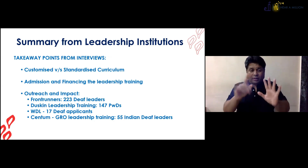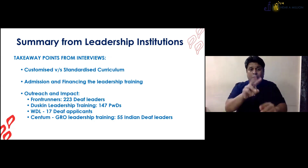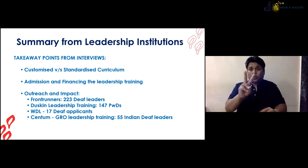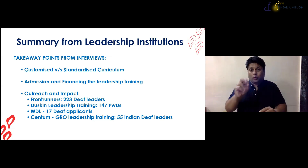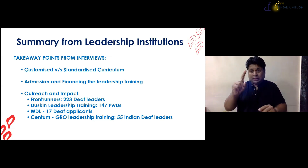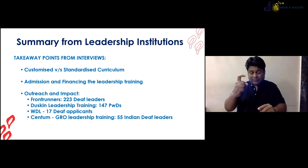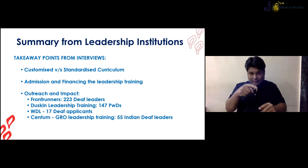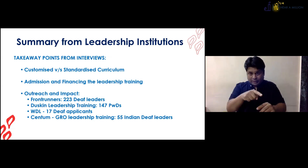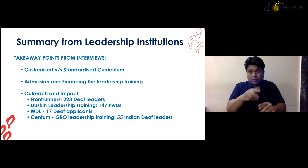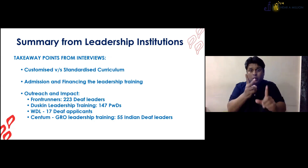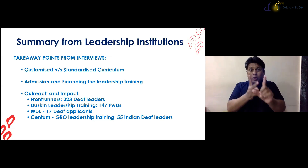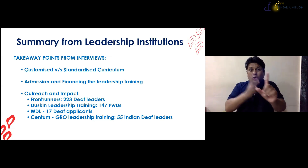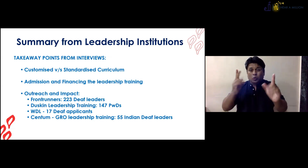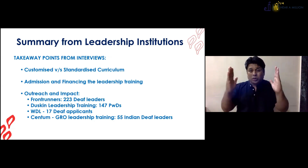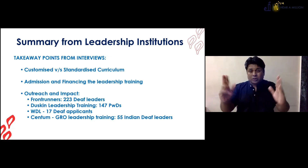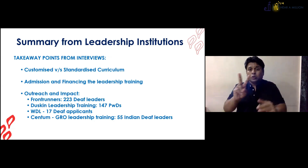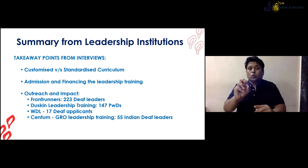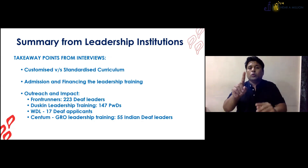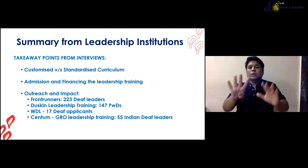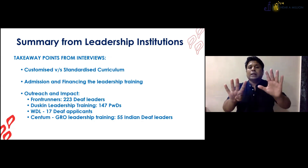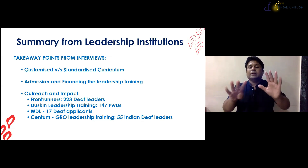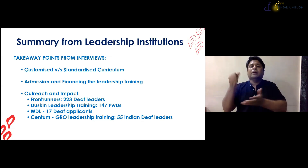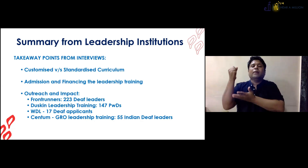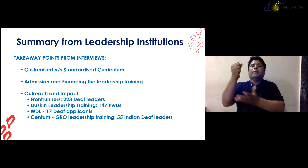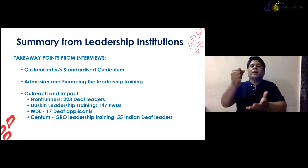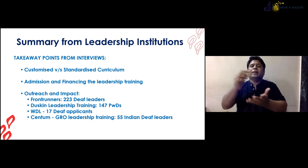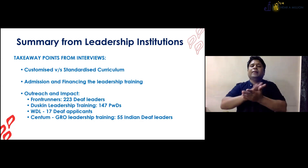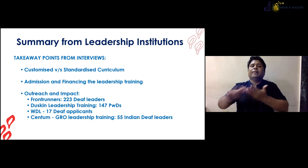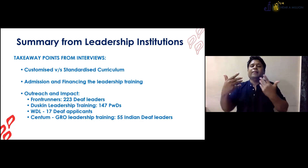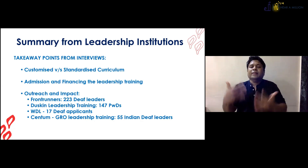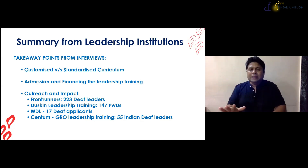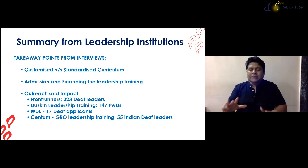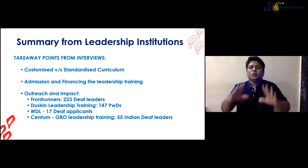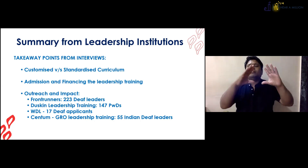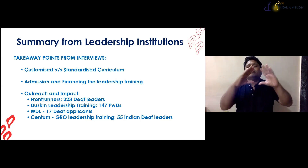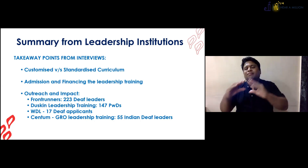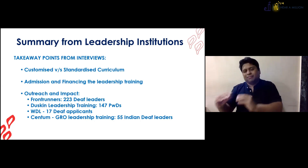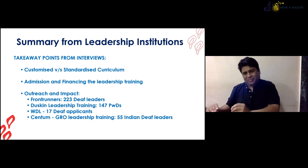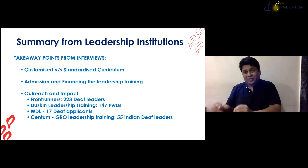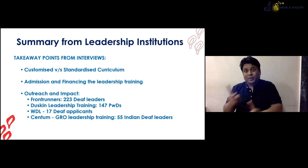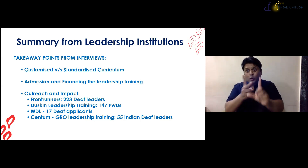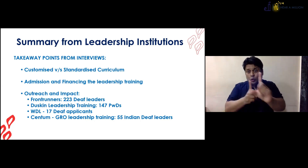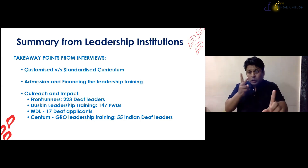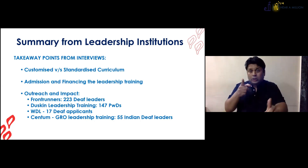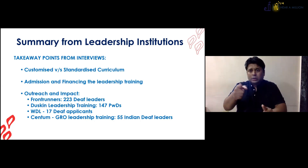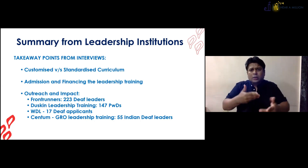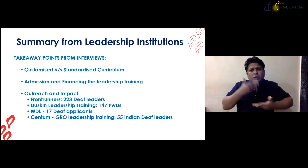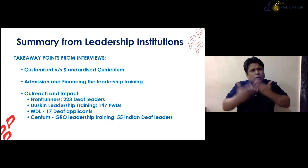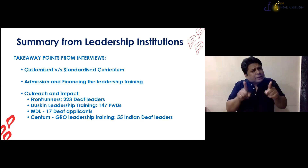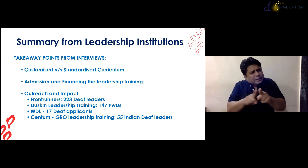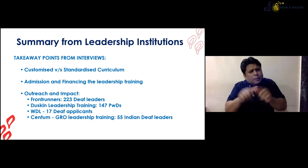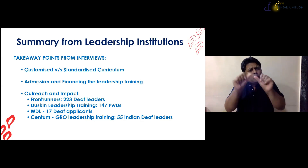Centum GRO, right? Okay. So there for 2 years, like they got a funding which got over in